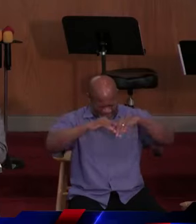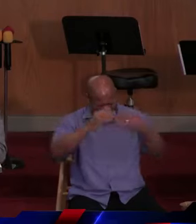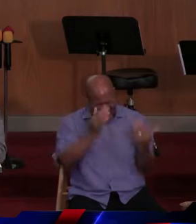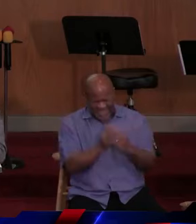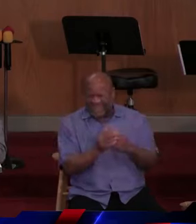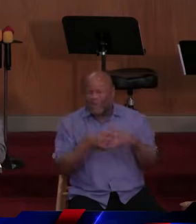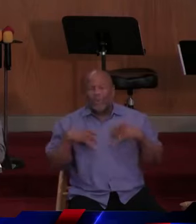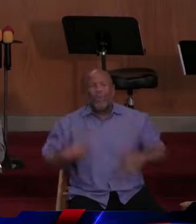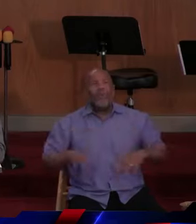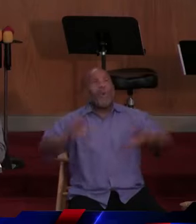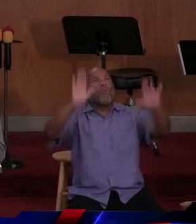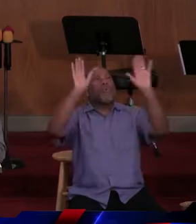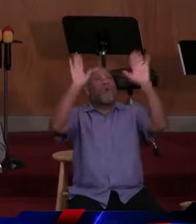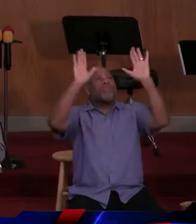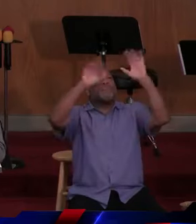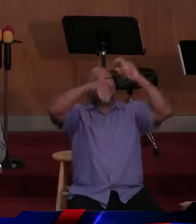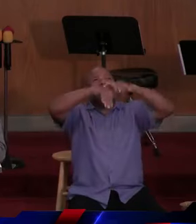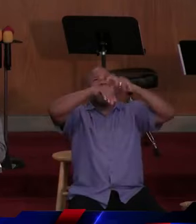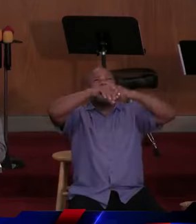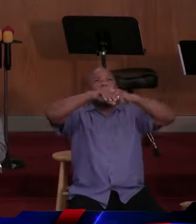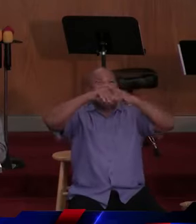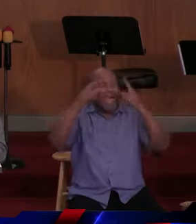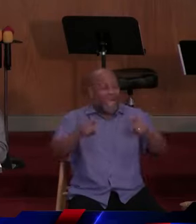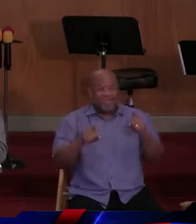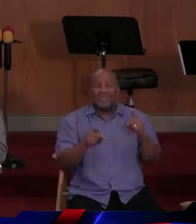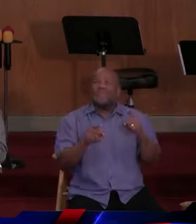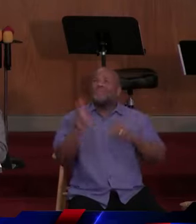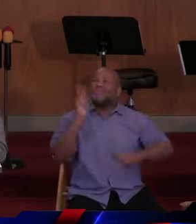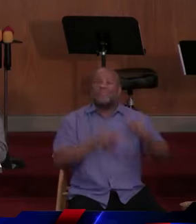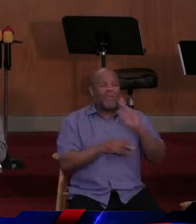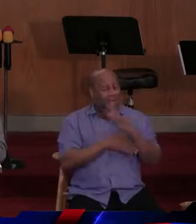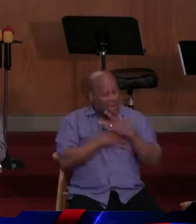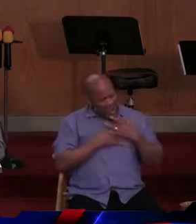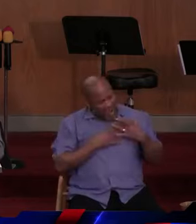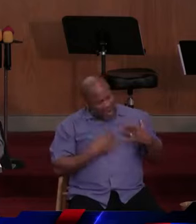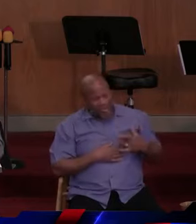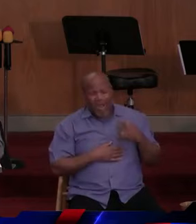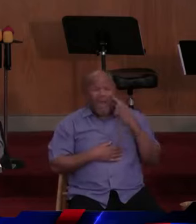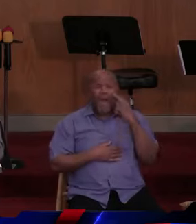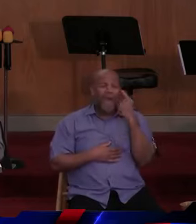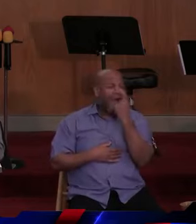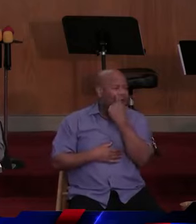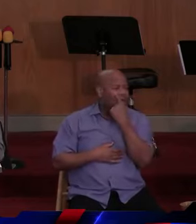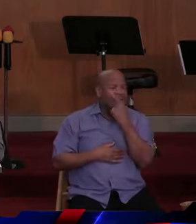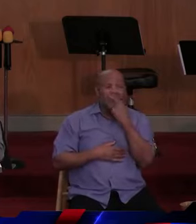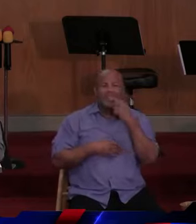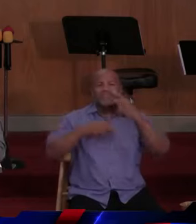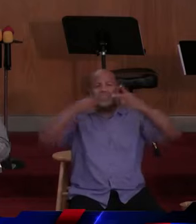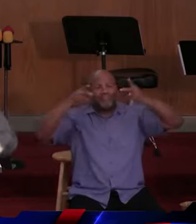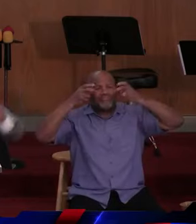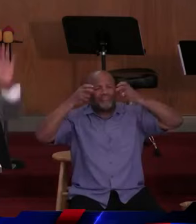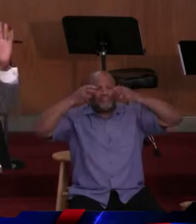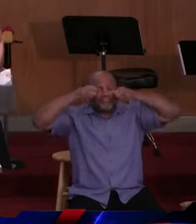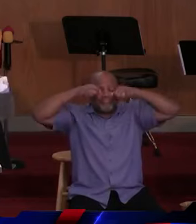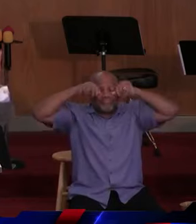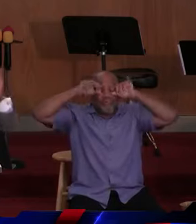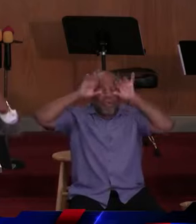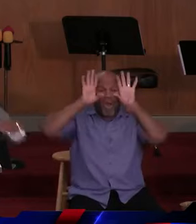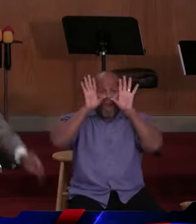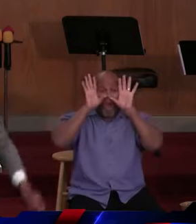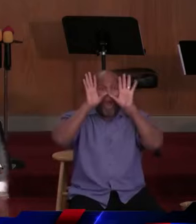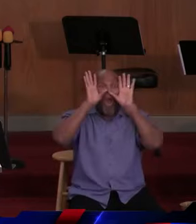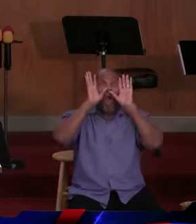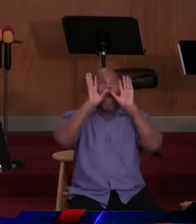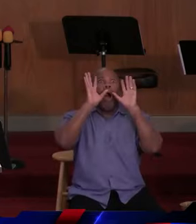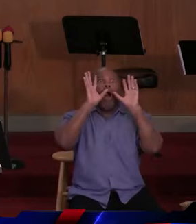I pray that those who he's open their hearts, open their eyes, and open their mouths, that he open our hands that we can